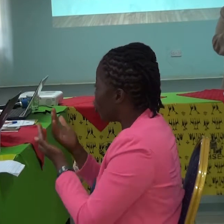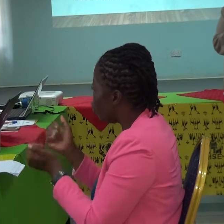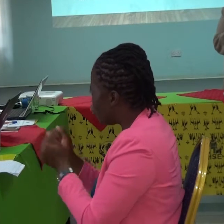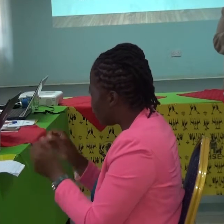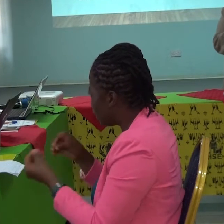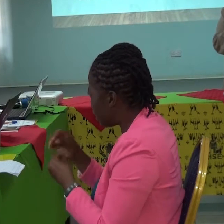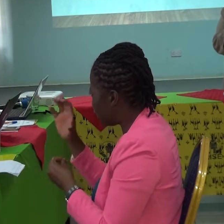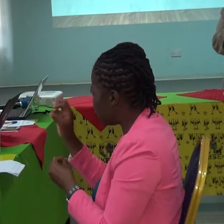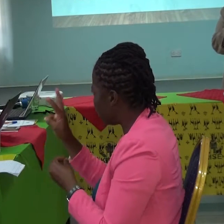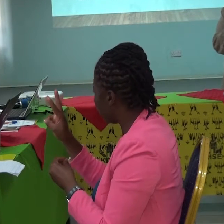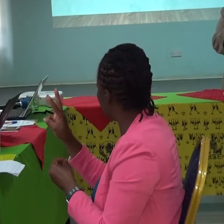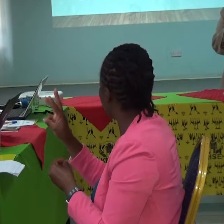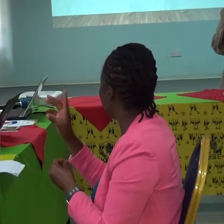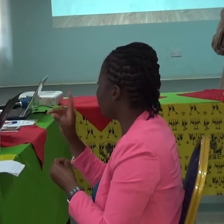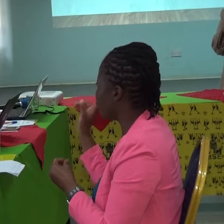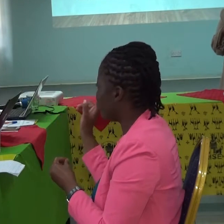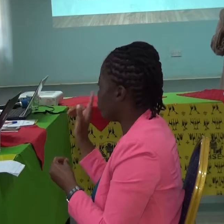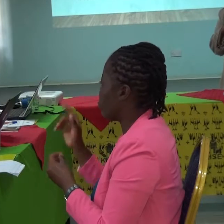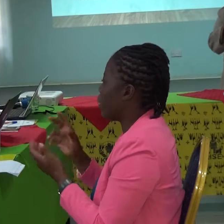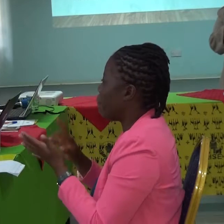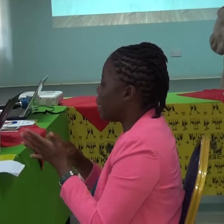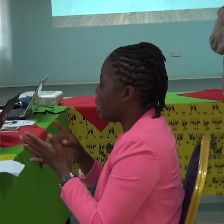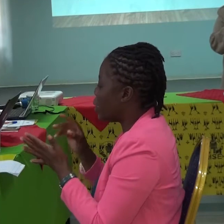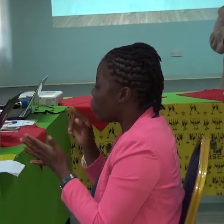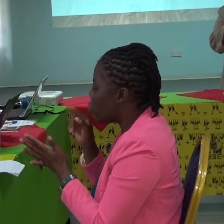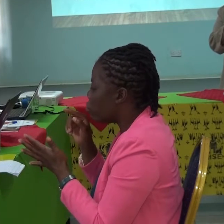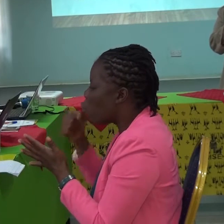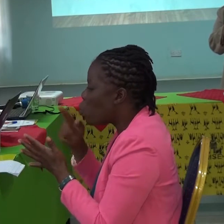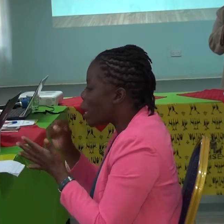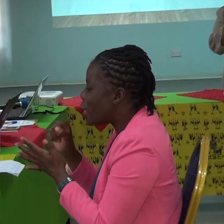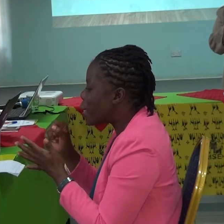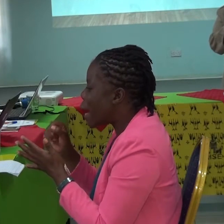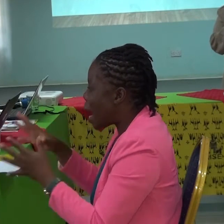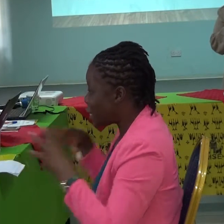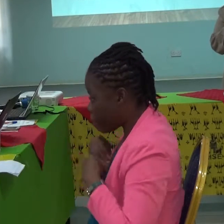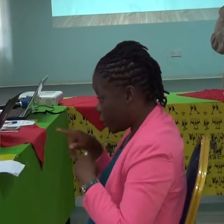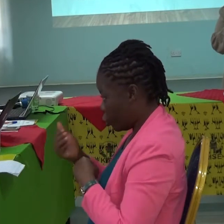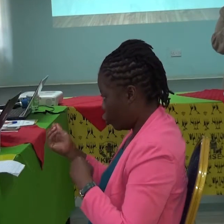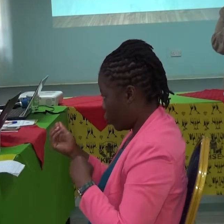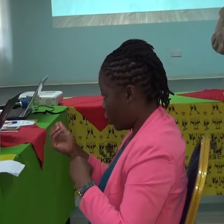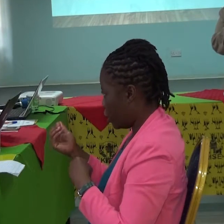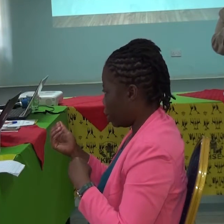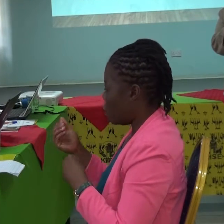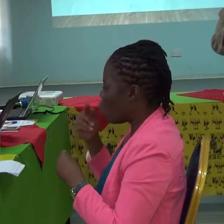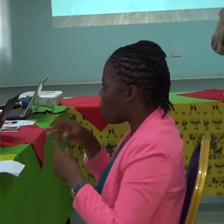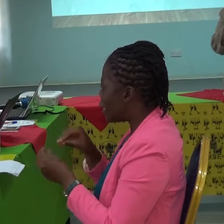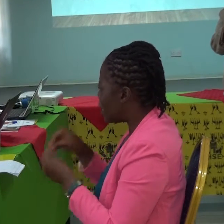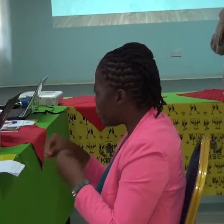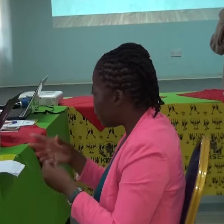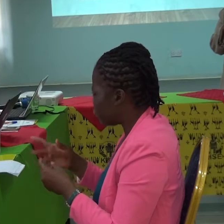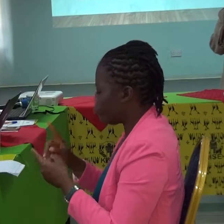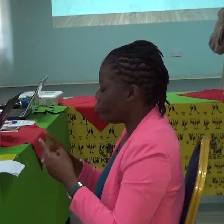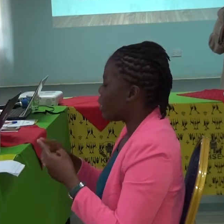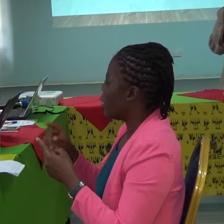cannot accommodate them in that school? Is it the administrator? Is it the teacher? Is it the policy holders at the top, at TSC and